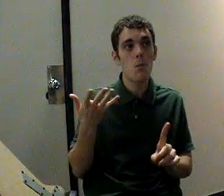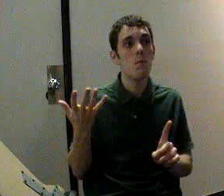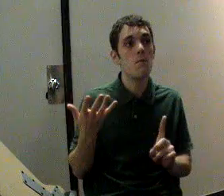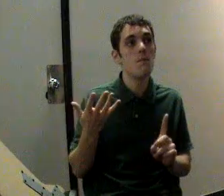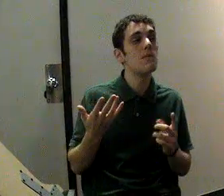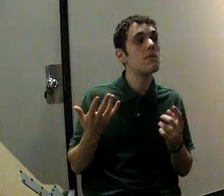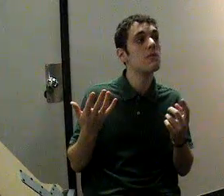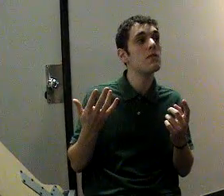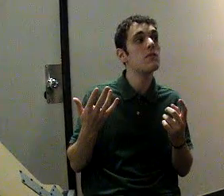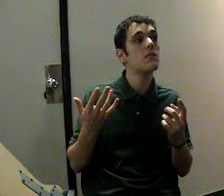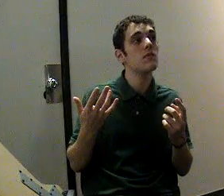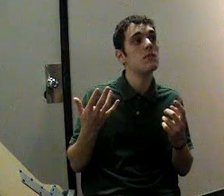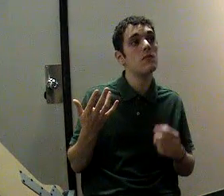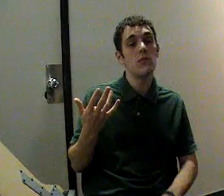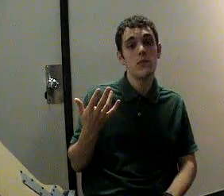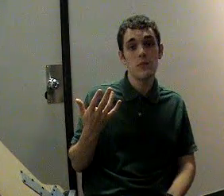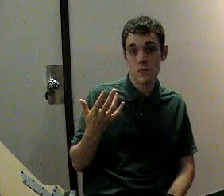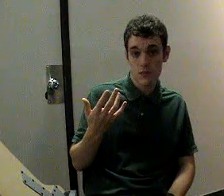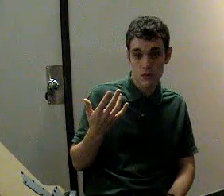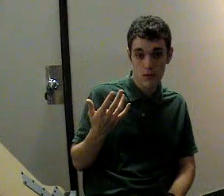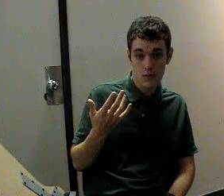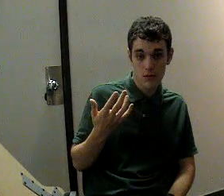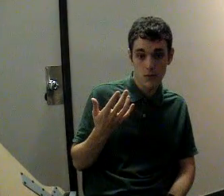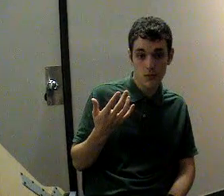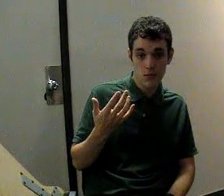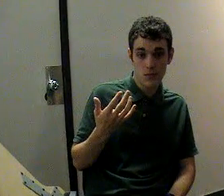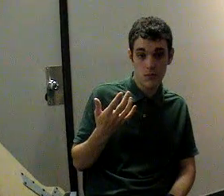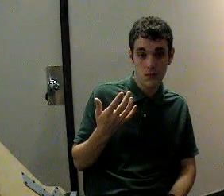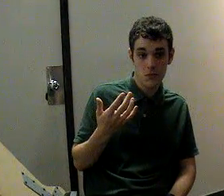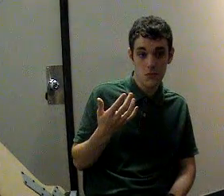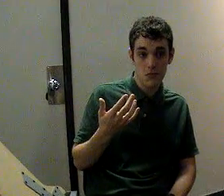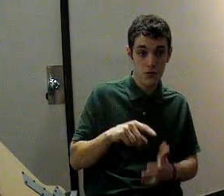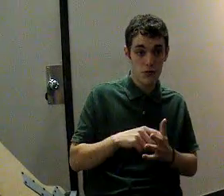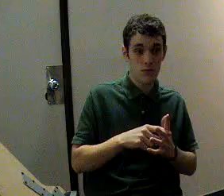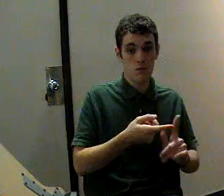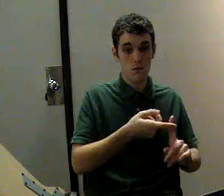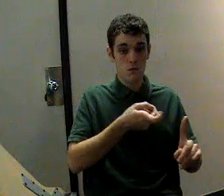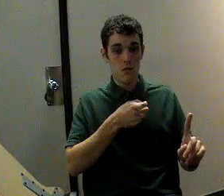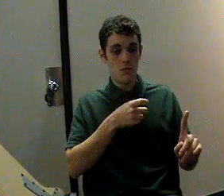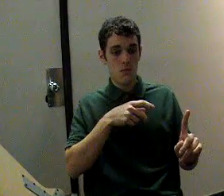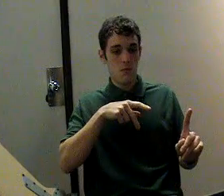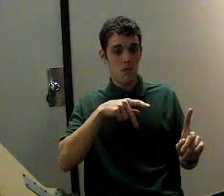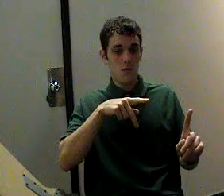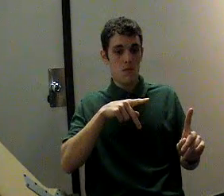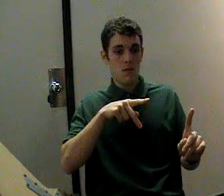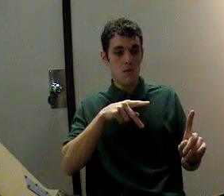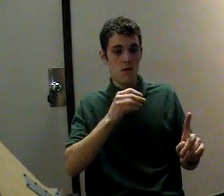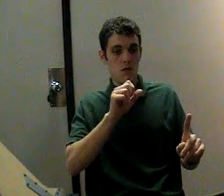Okay, so your first initial is from that phosphagen system. The phosphagen system, which is taking that hydrolysis of that